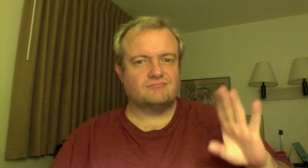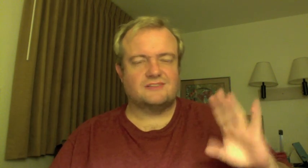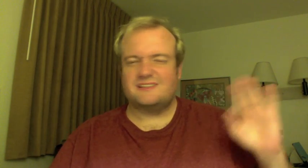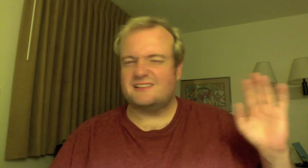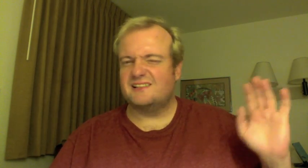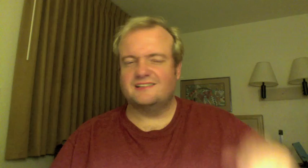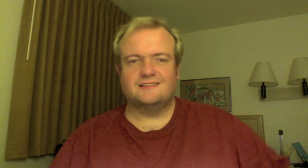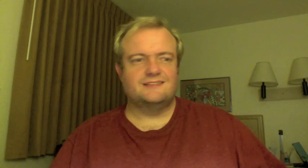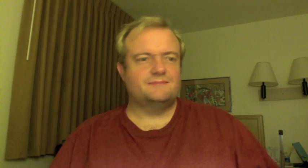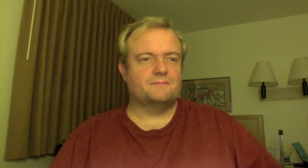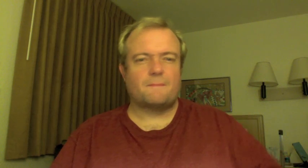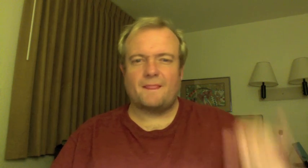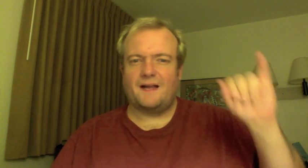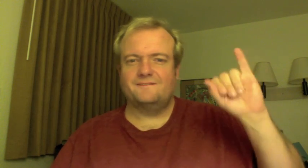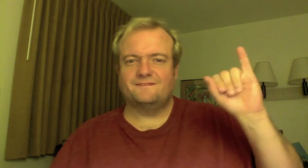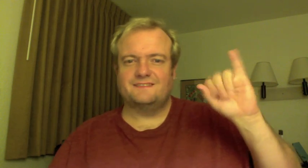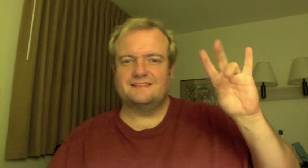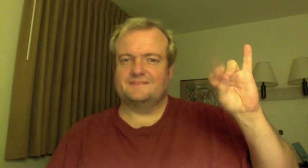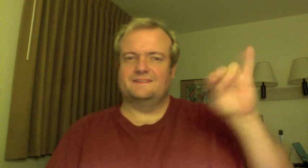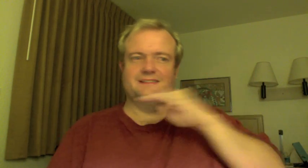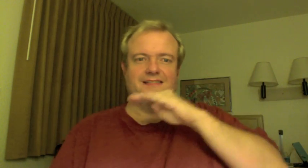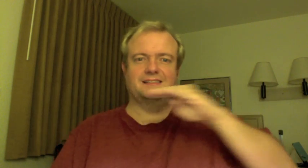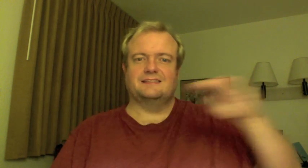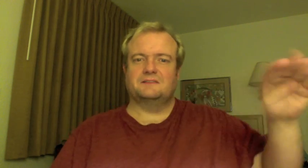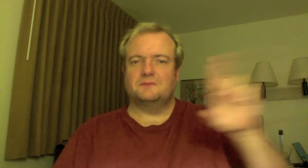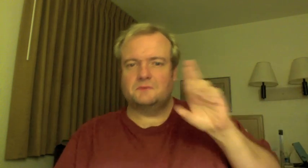As soon as you enter, you feel very close to the athletes.